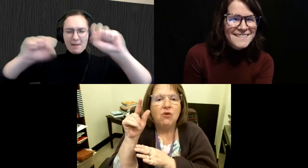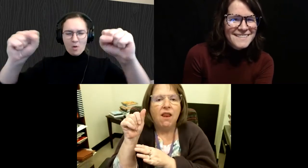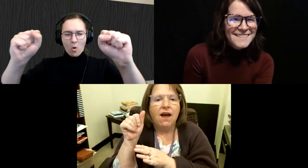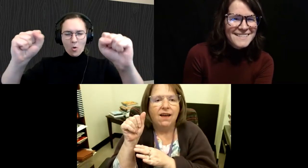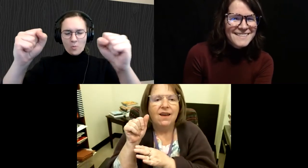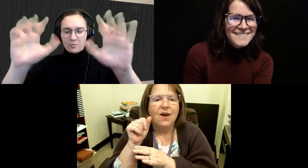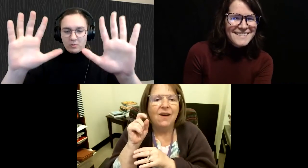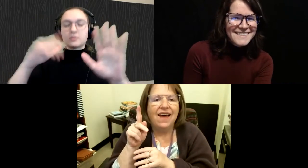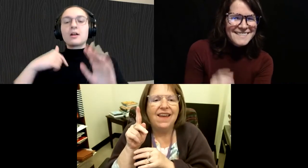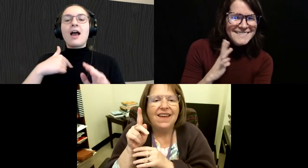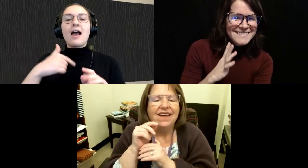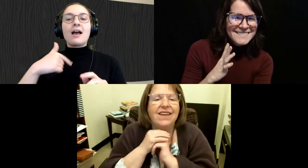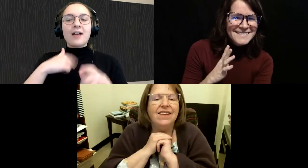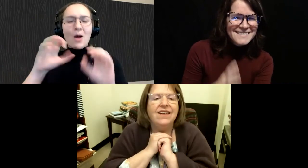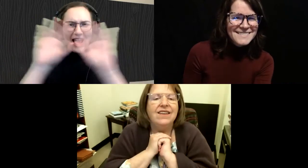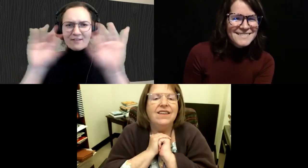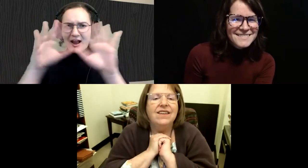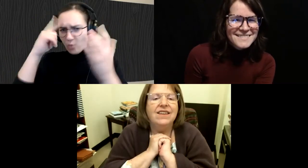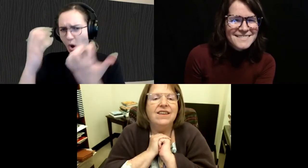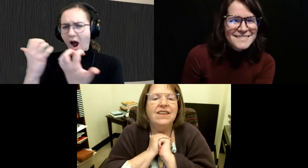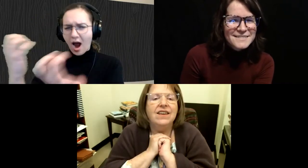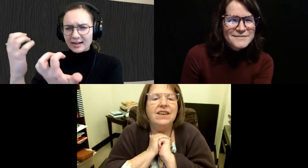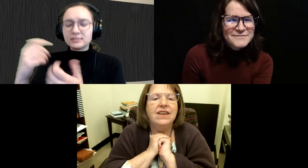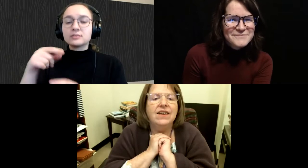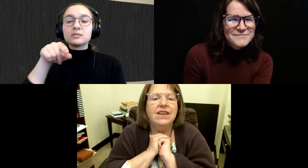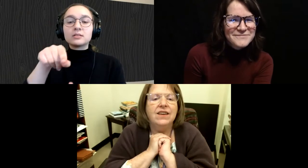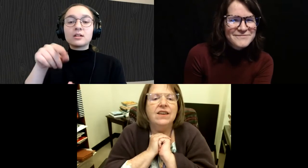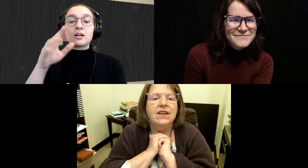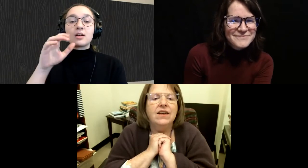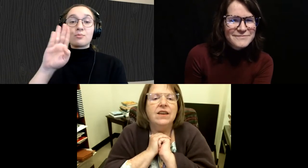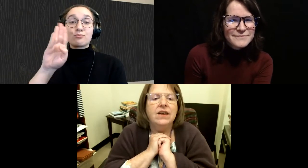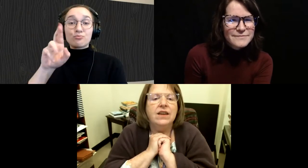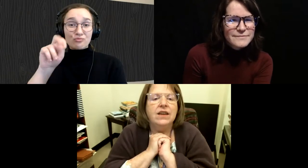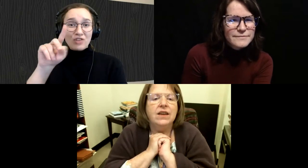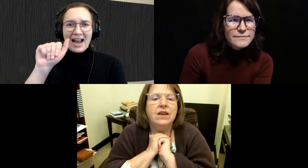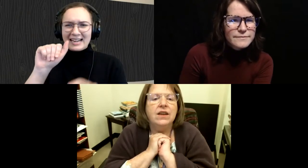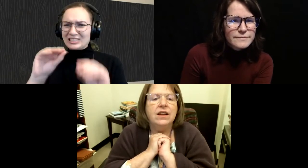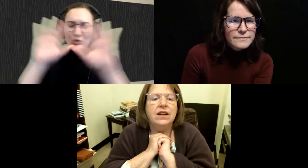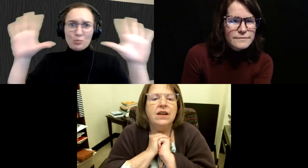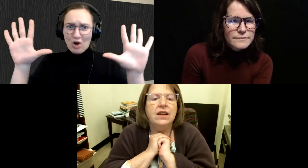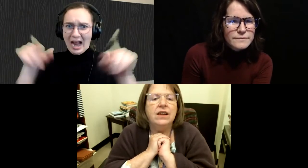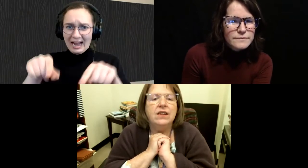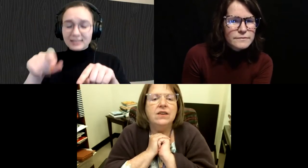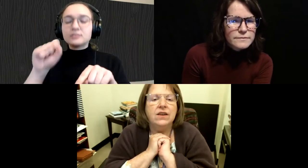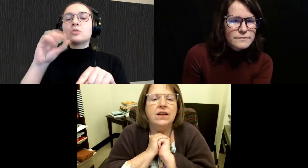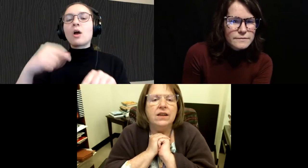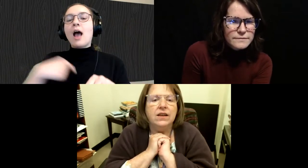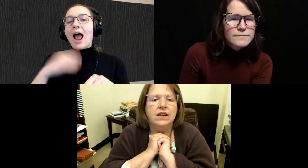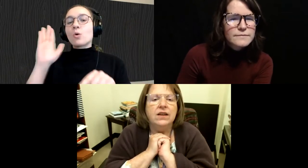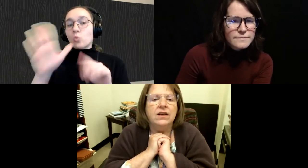it for me? Sure. Okay. So I wanted to clarify to our audience, Brenda is very